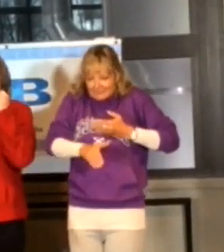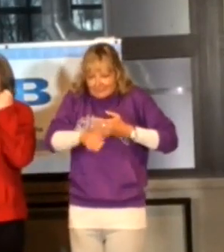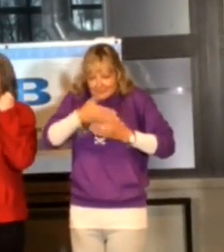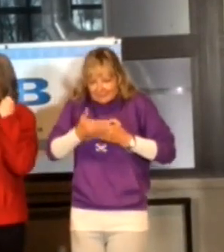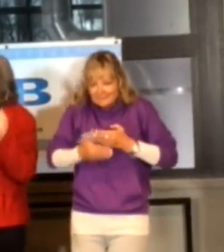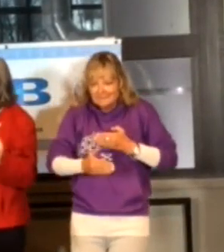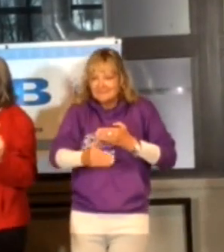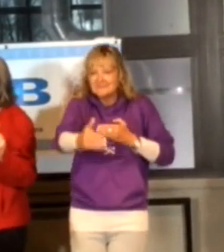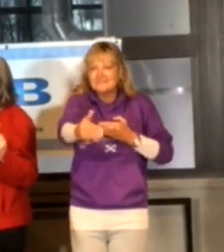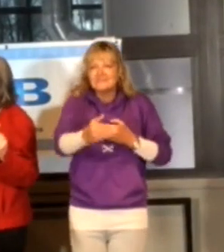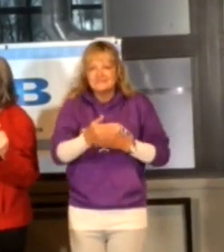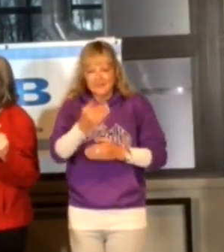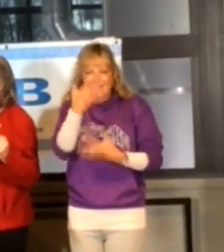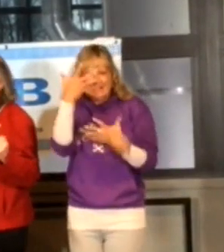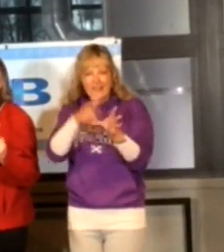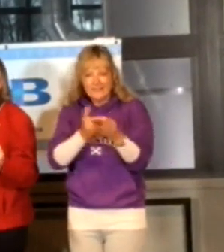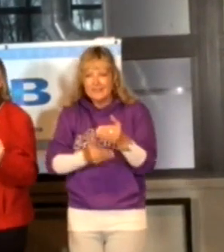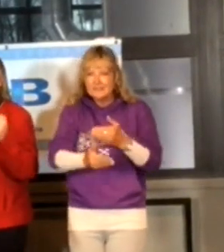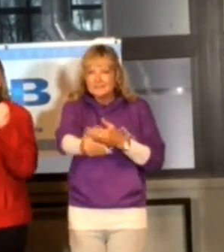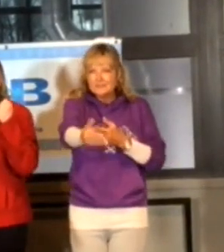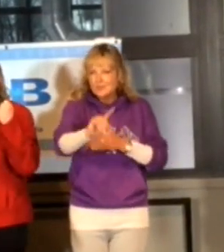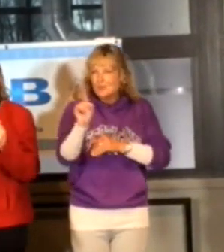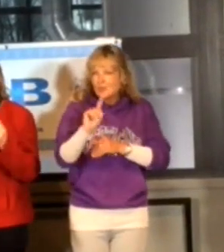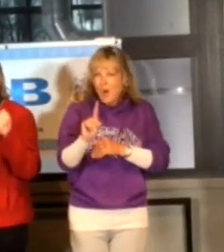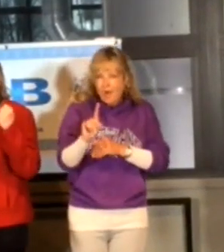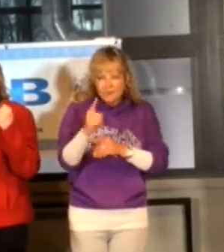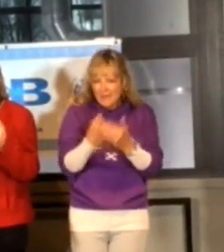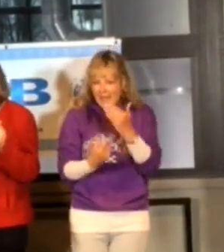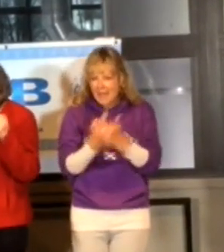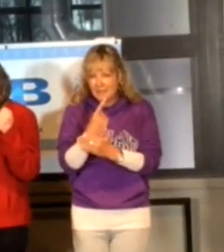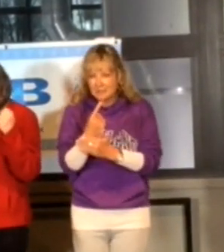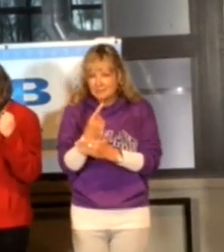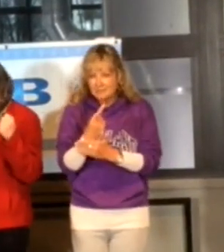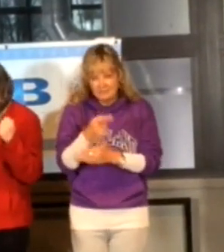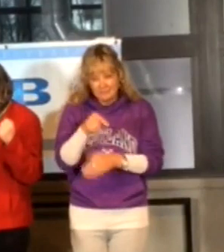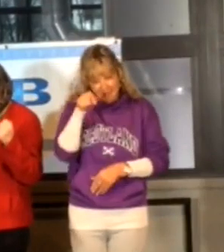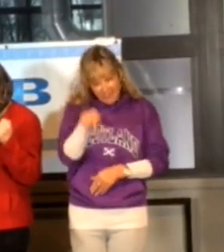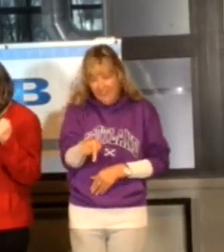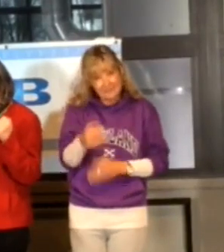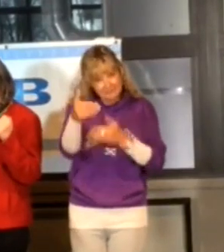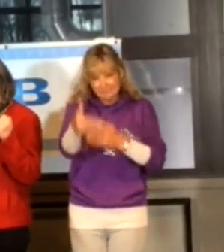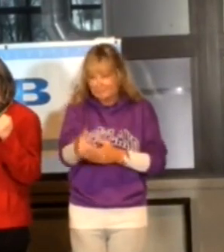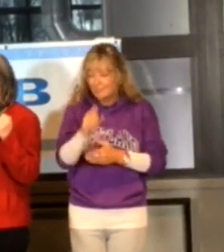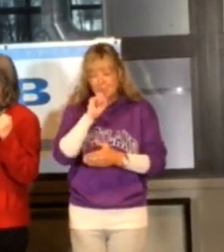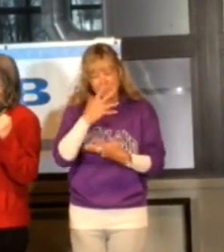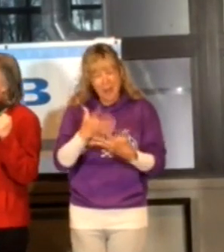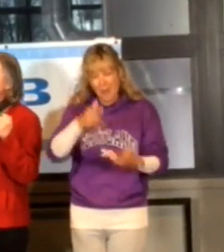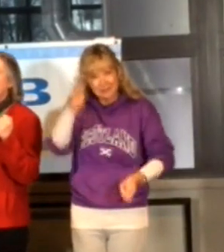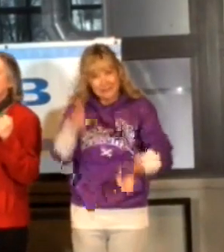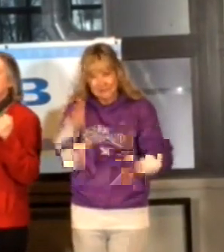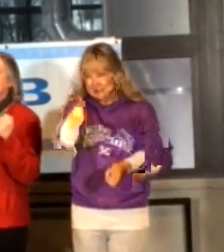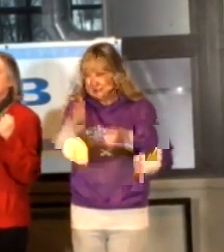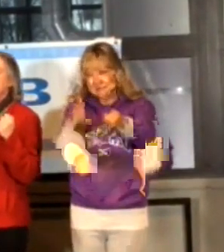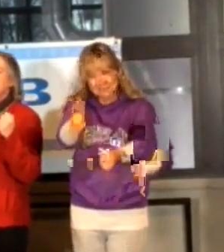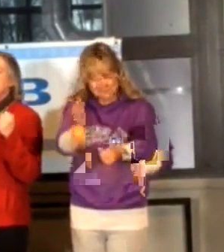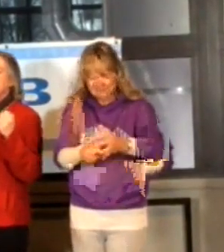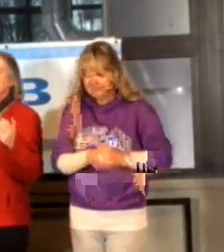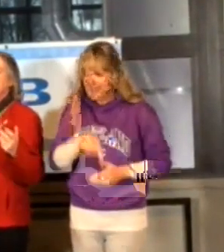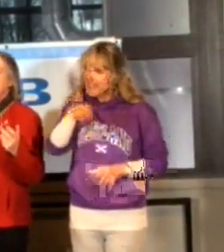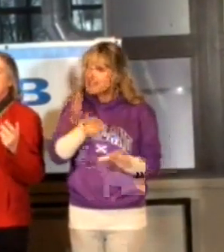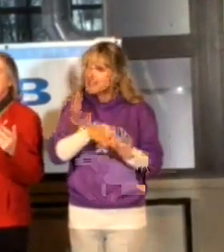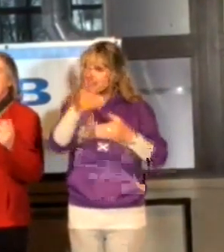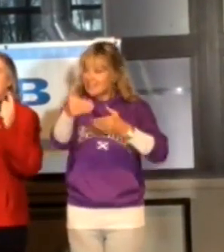this extraordinary decade that faces us, which will be such a decade of change. And the year, of course, you